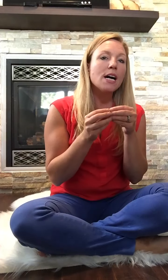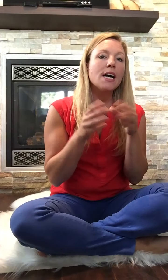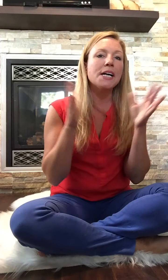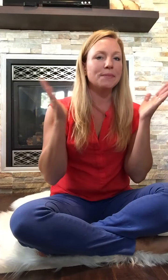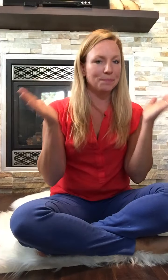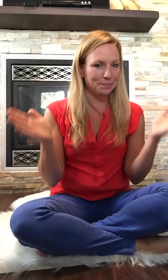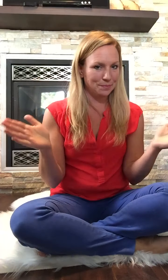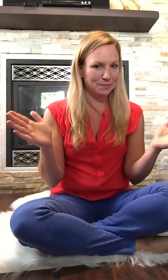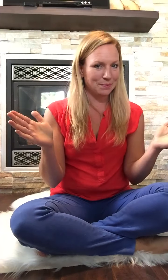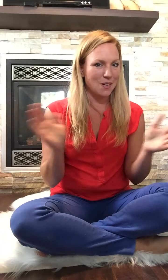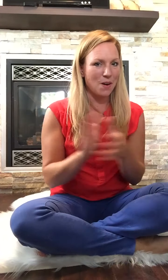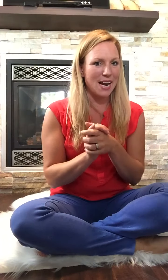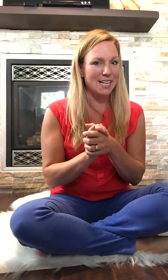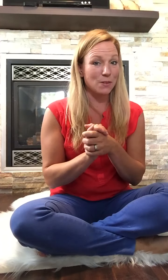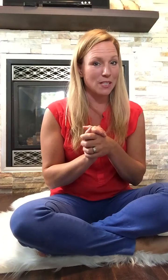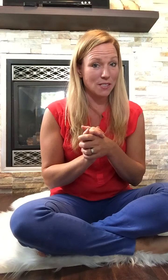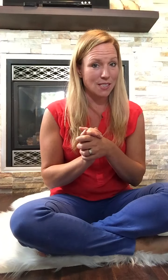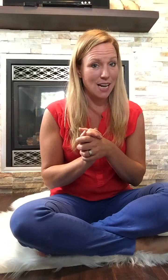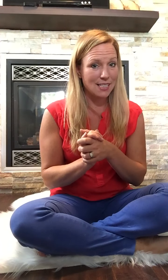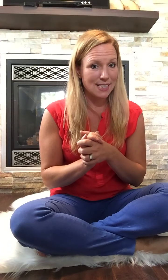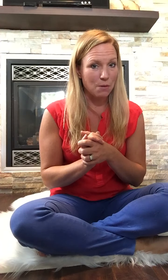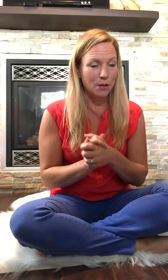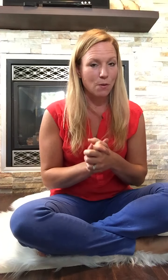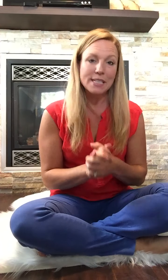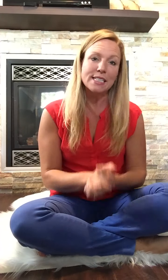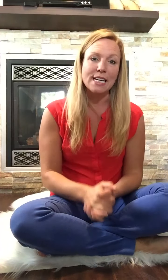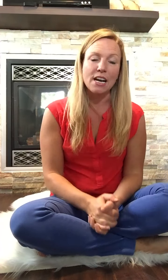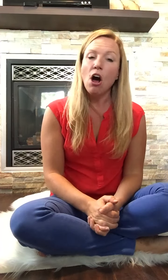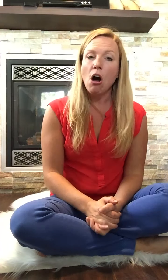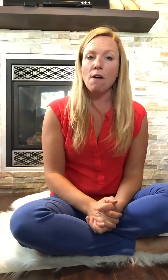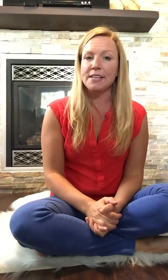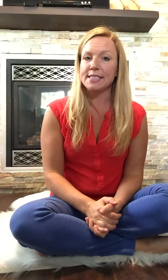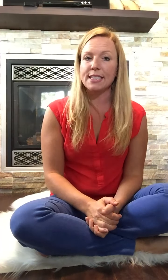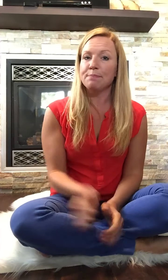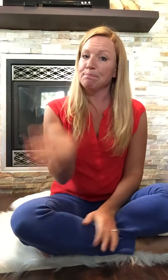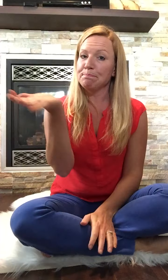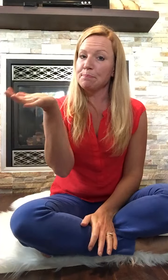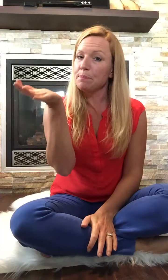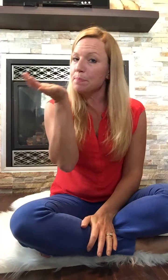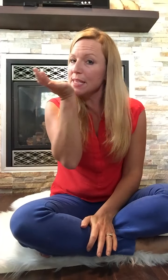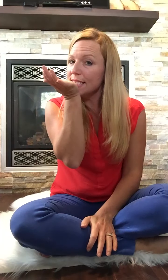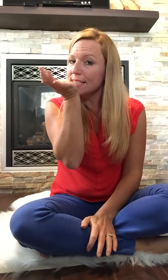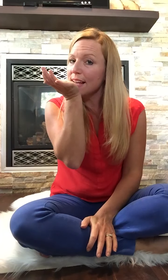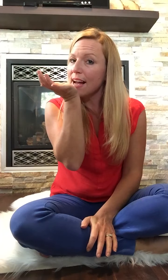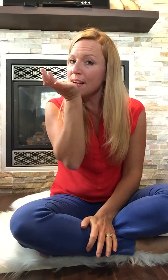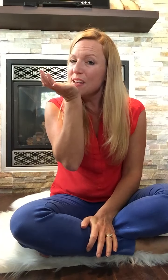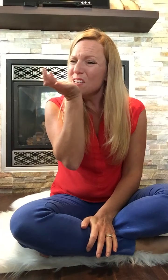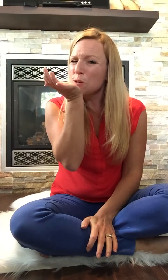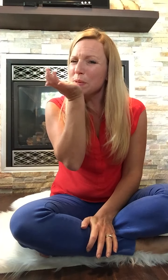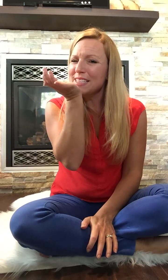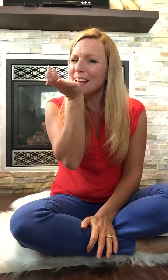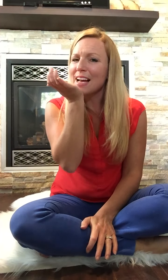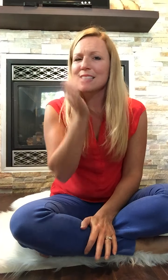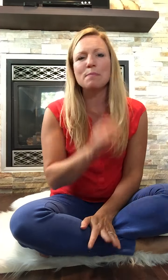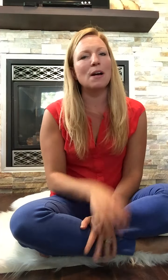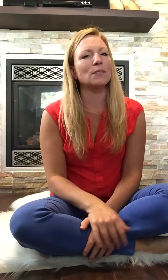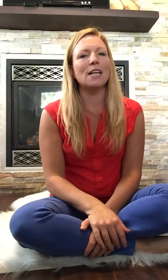more. All right, so here's the signs that we're going to need. Obviously, pizza. So pizza has about like